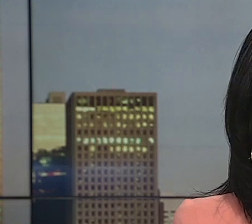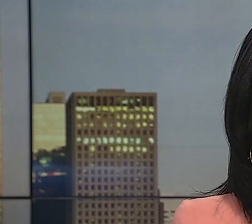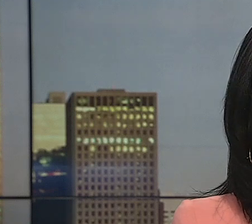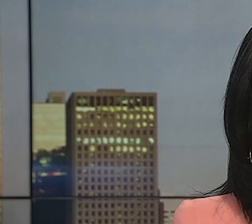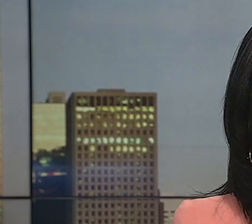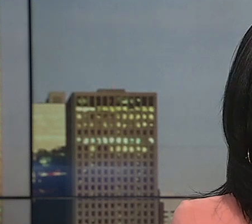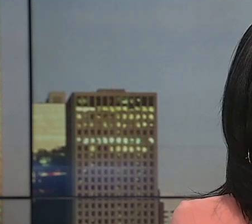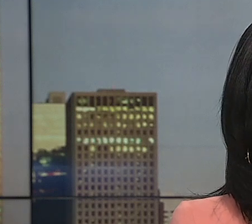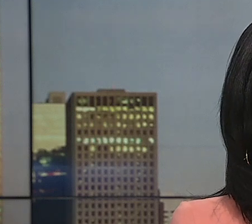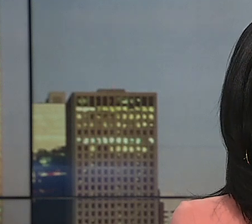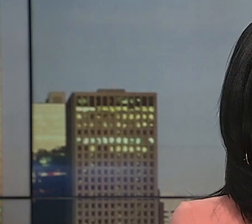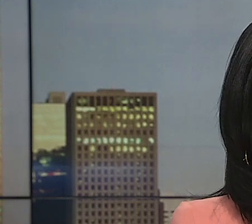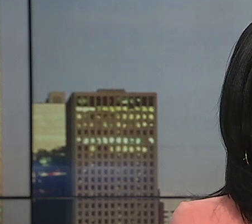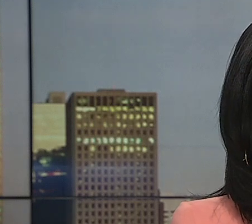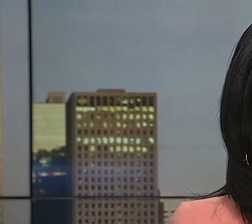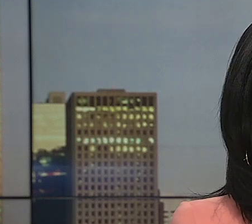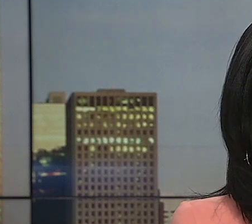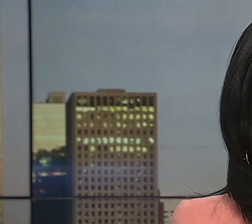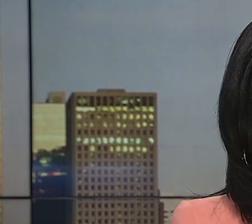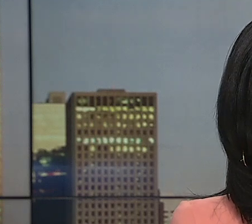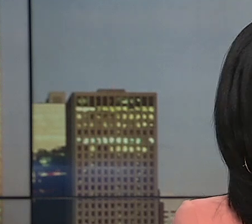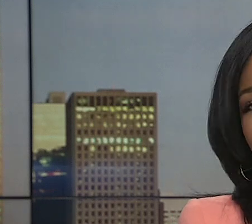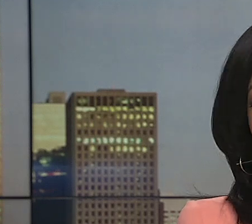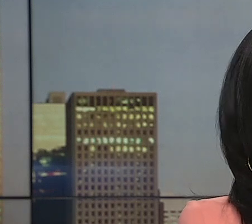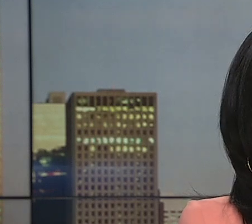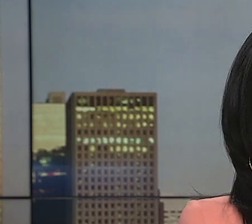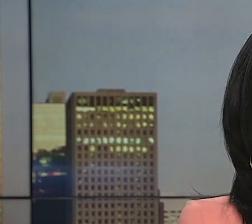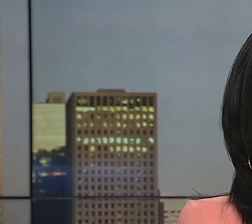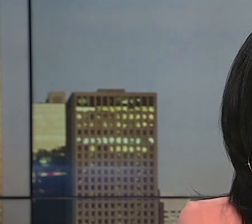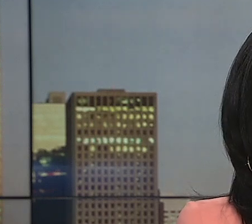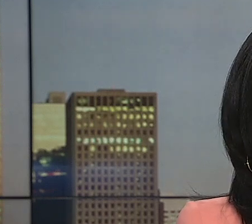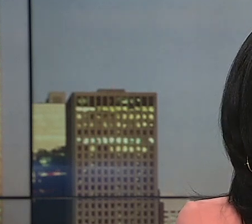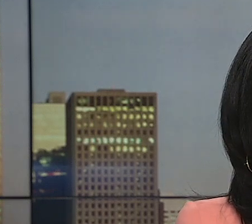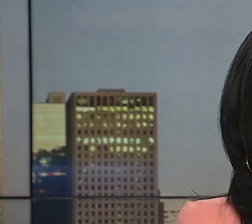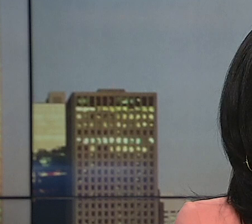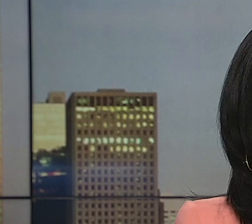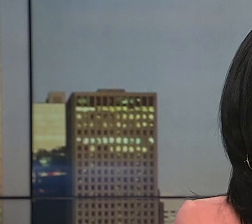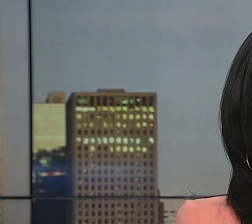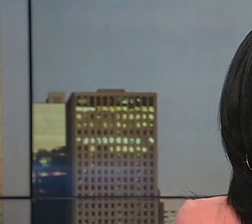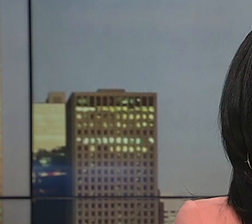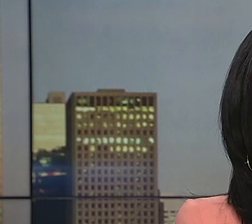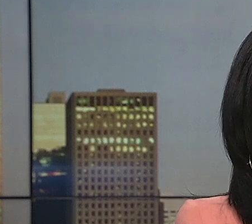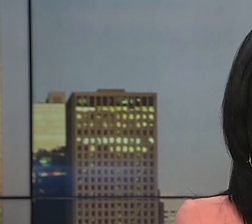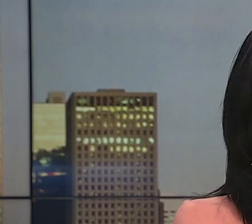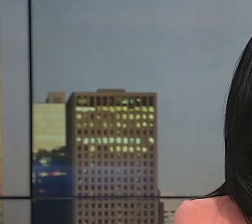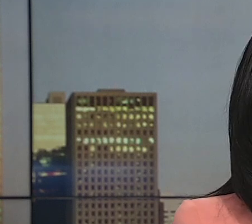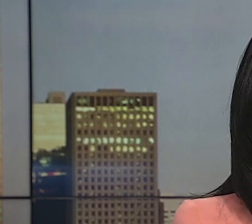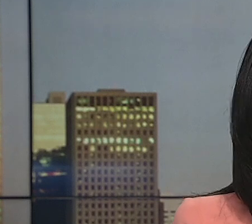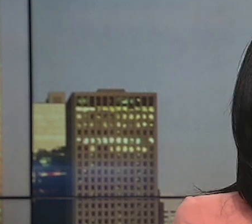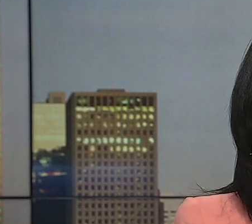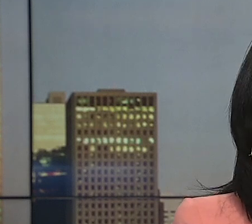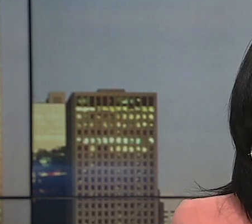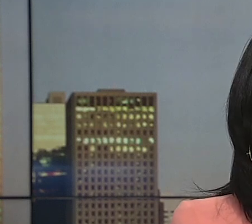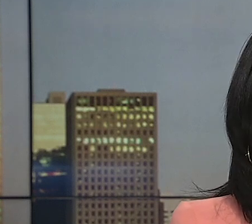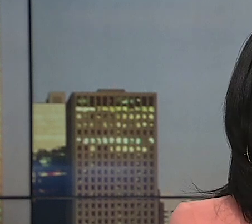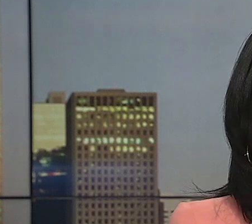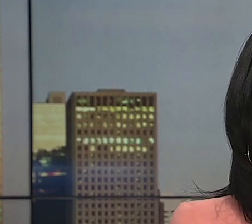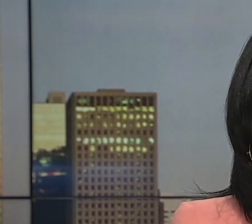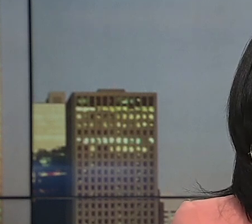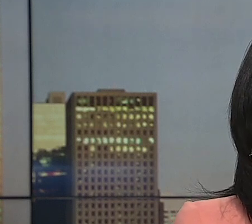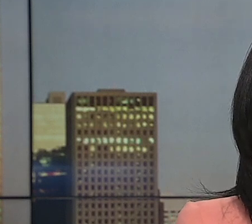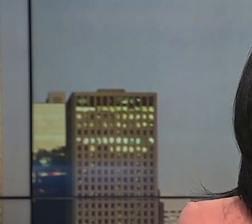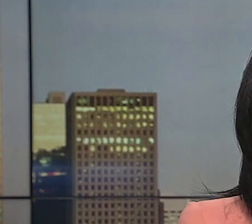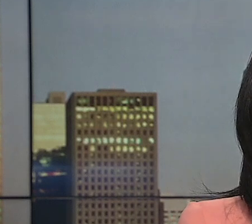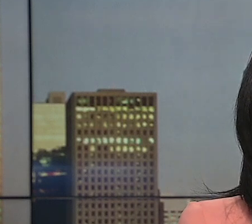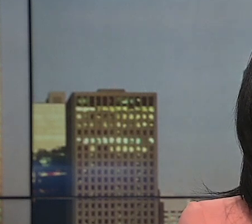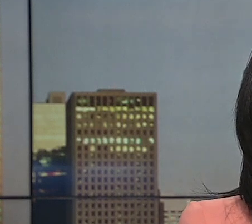county judge saying that they are, quote, taking steps to prioritize human life here. If you have any other questions or anything you need to know, you